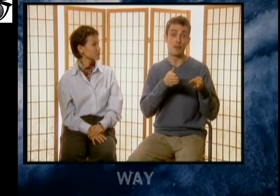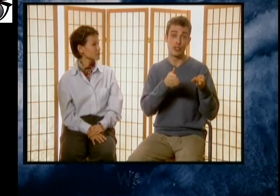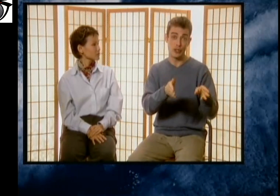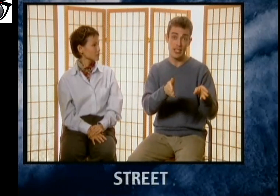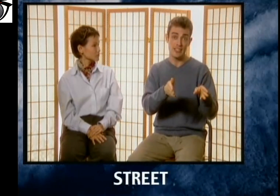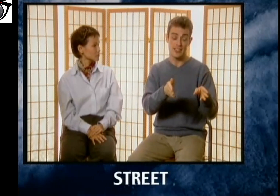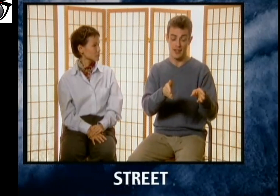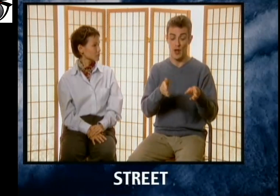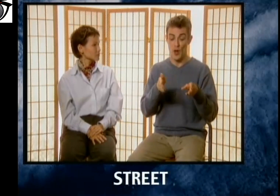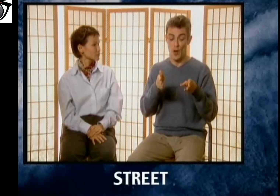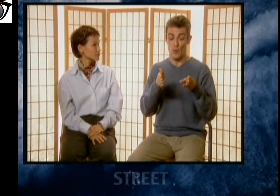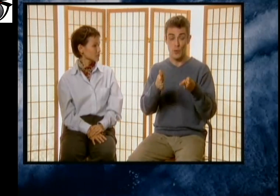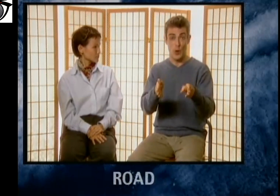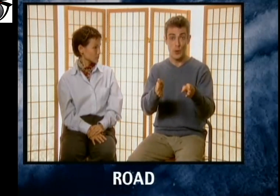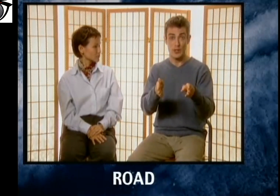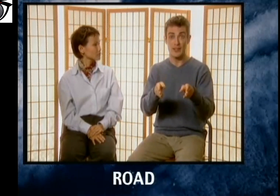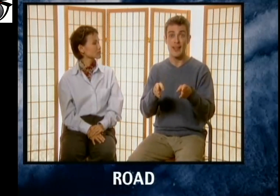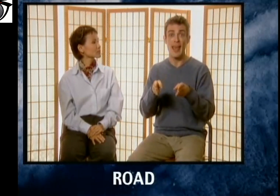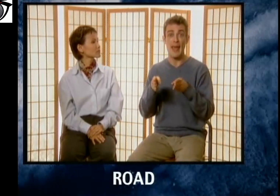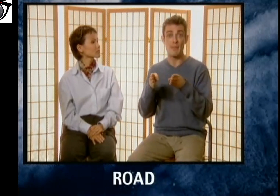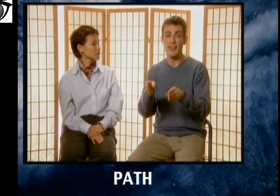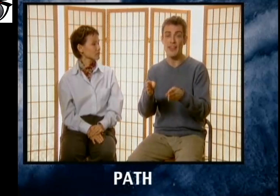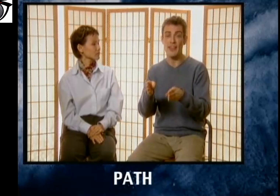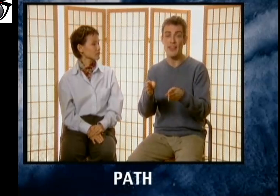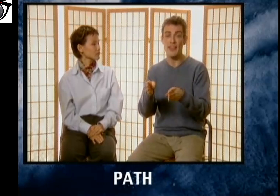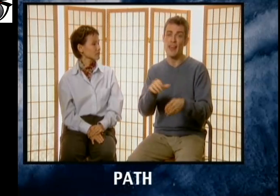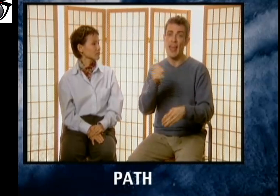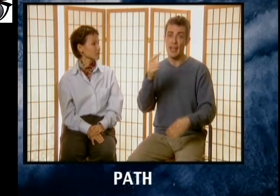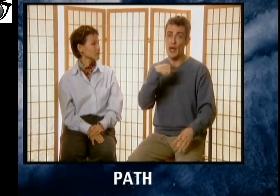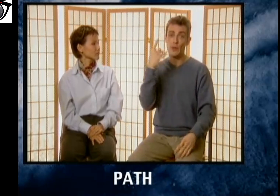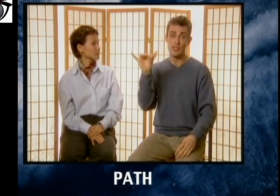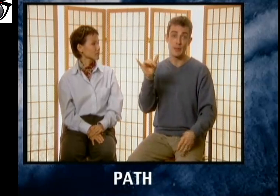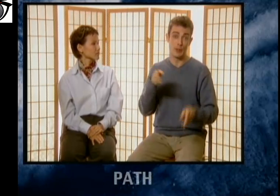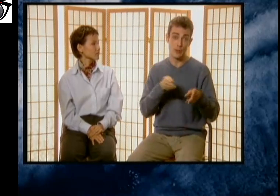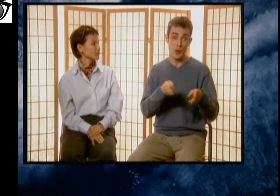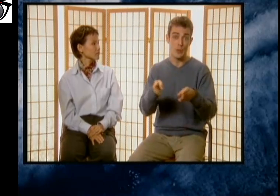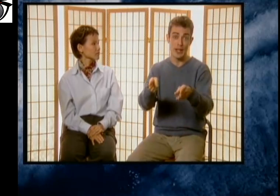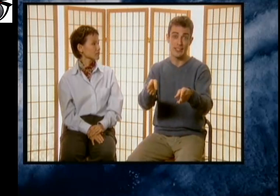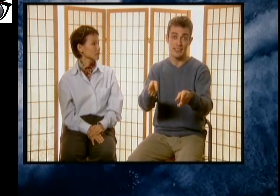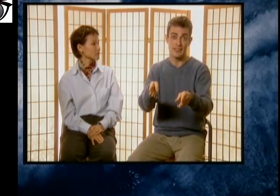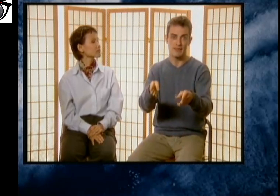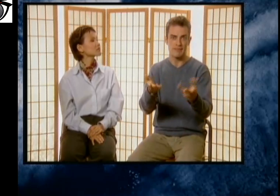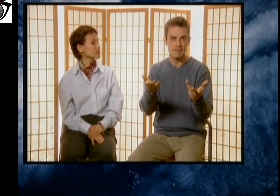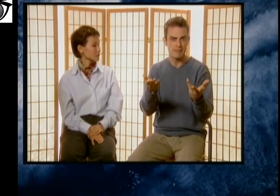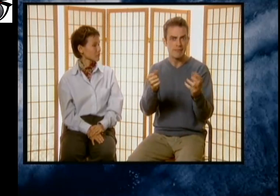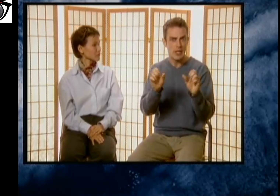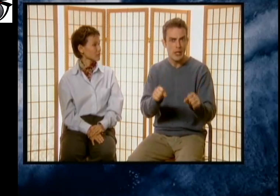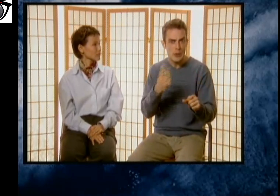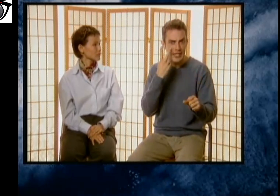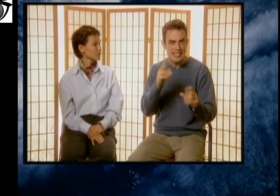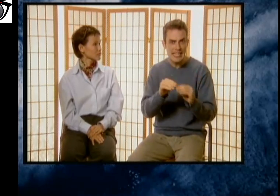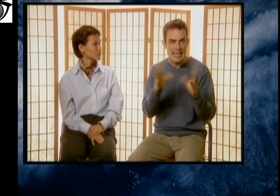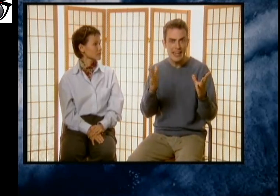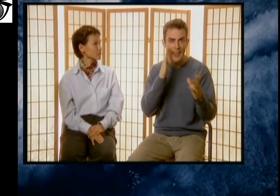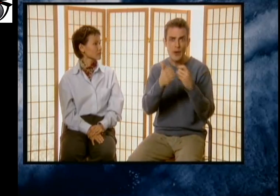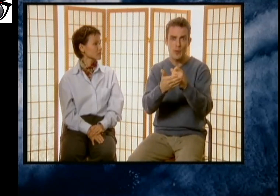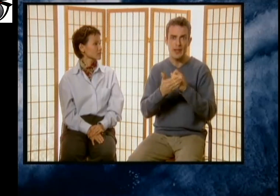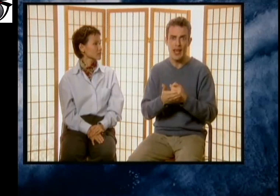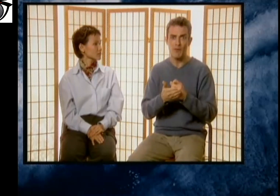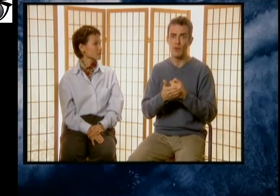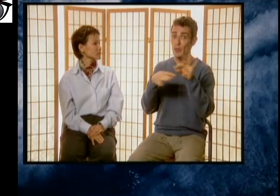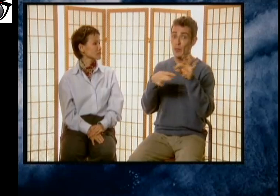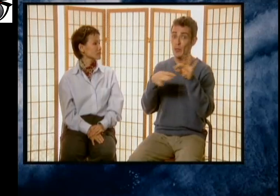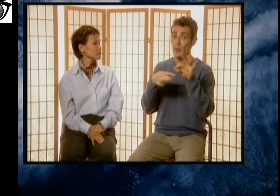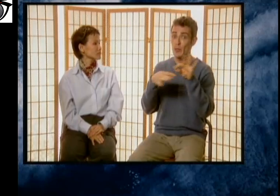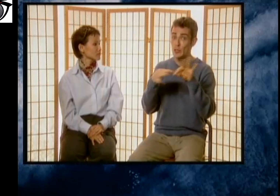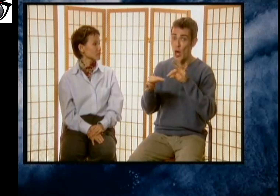the sign for street, road, and path, and other similar roadways. You can see that it would